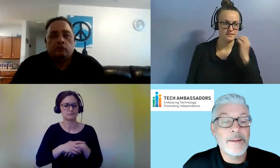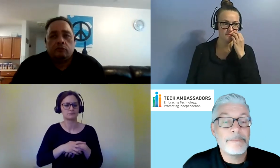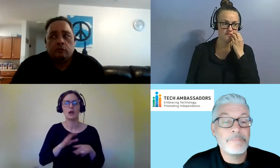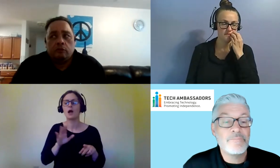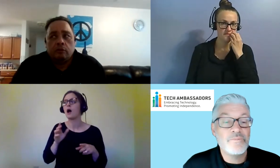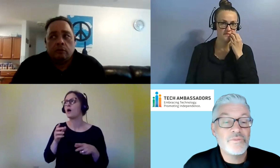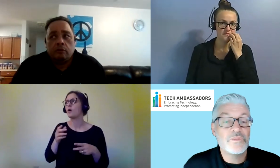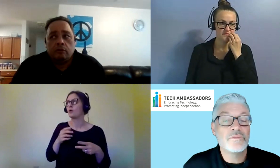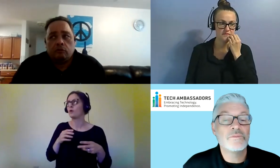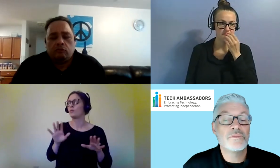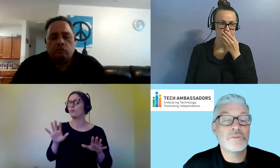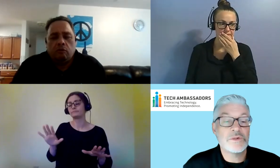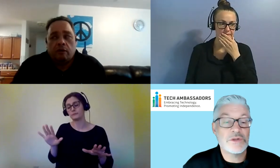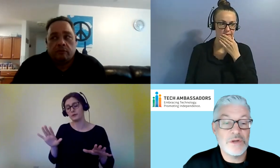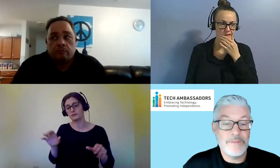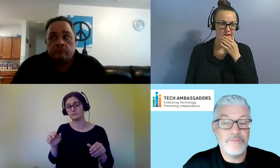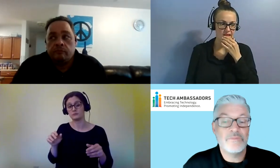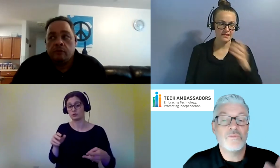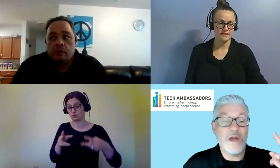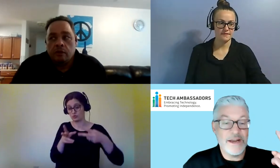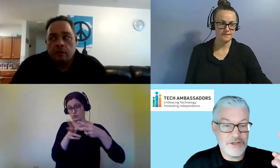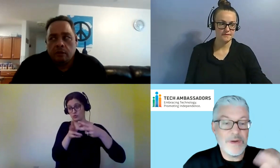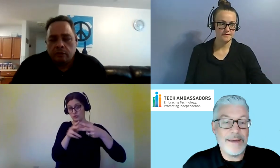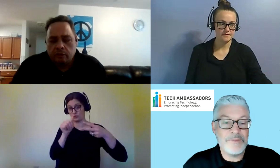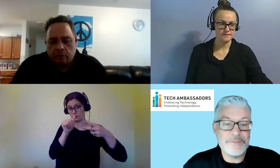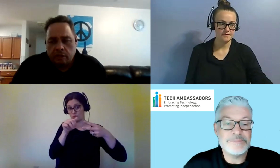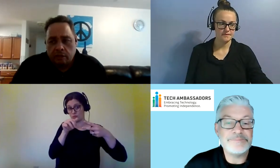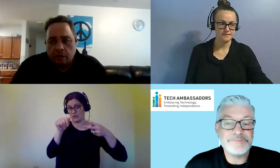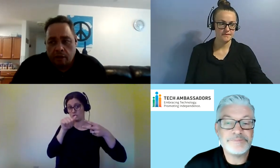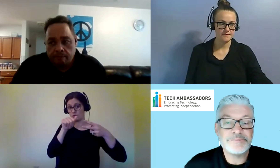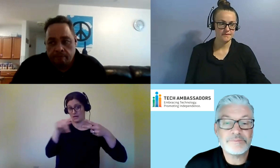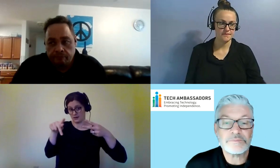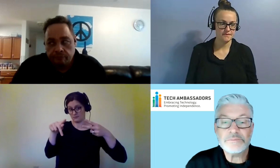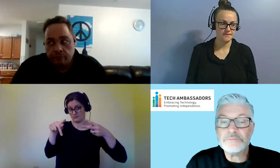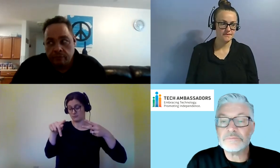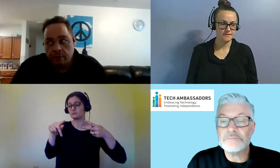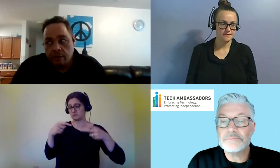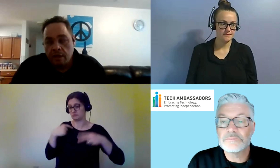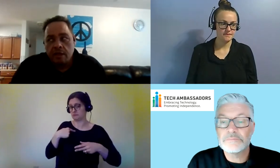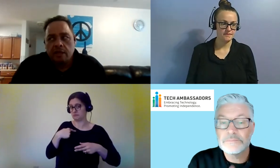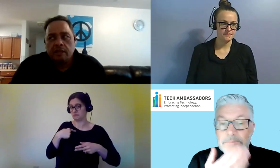There's 2 of them. Right, 2 apps.